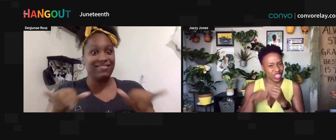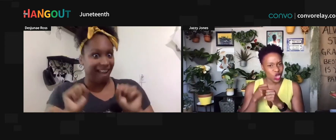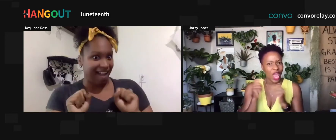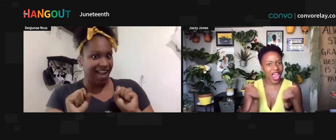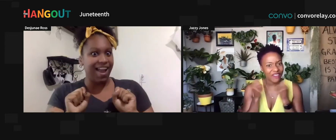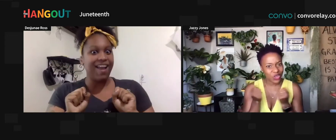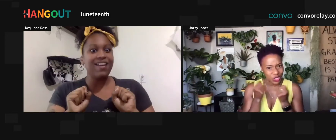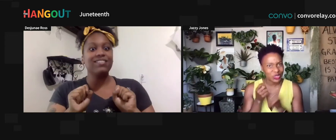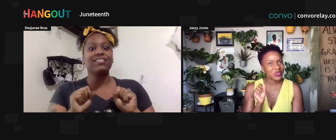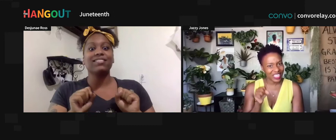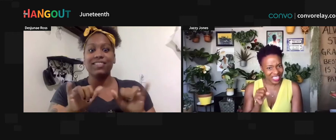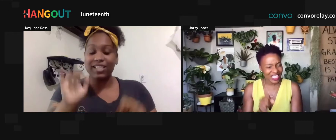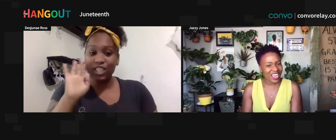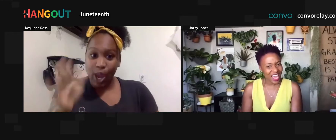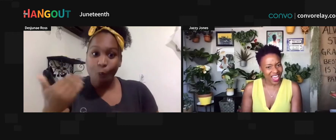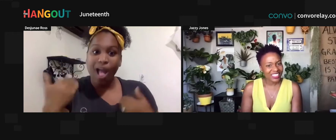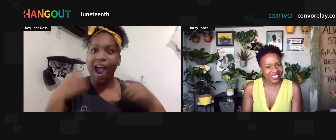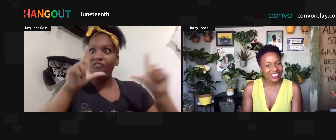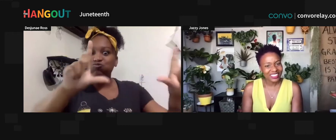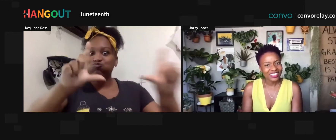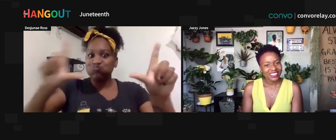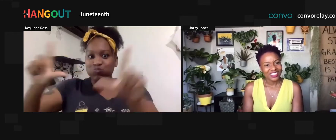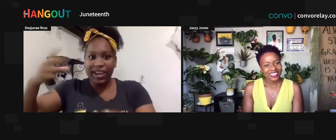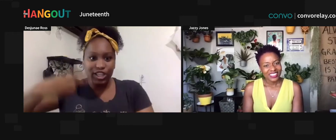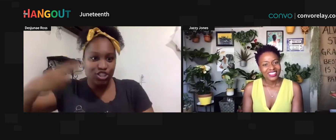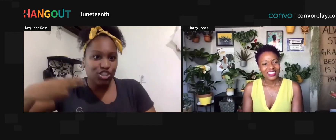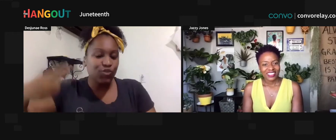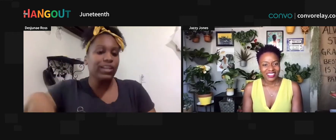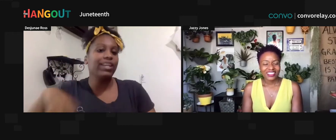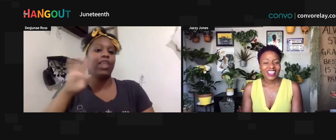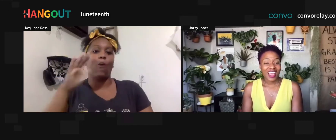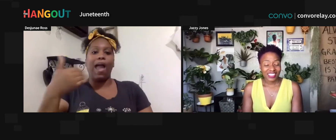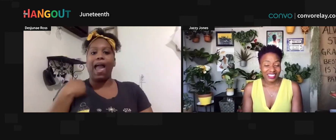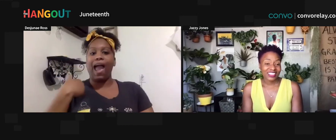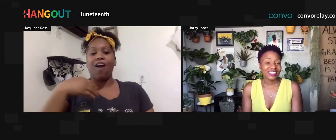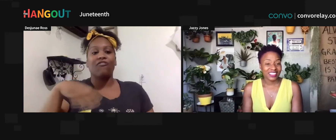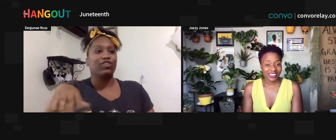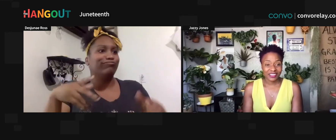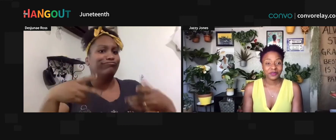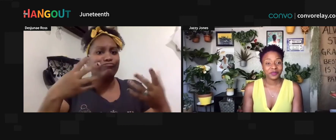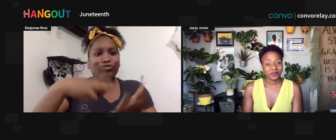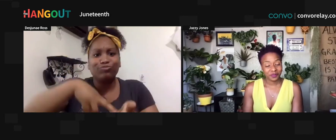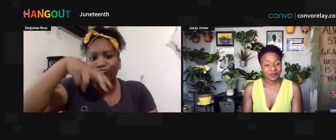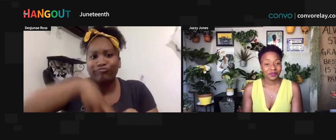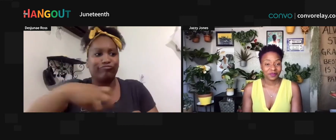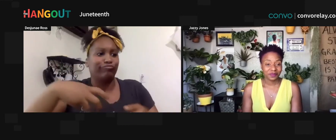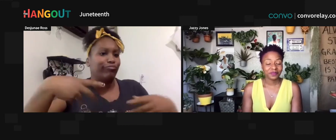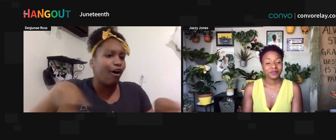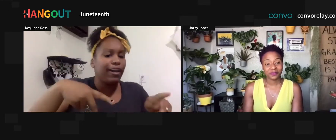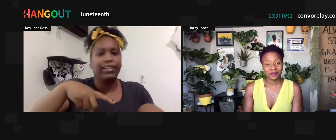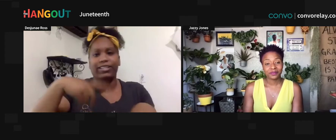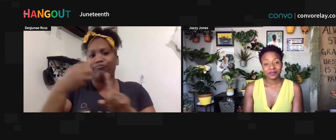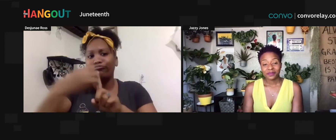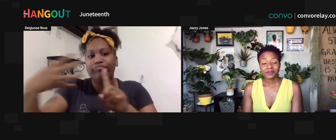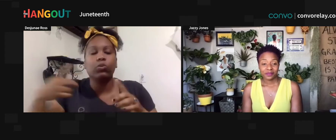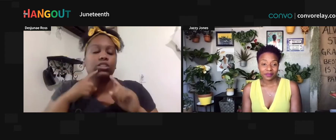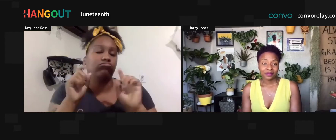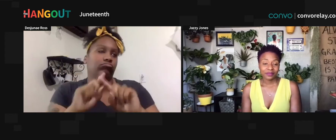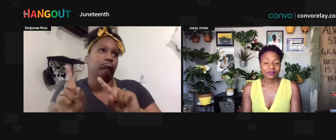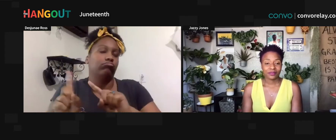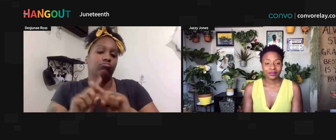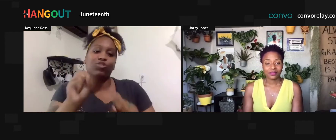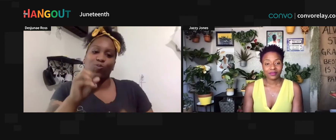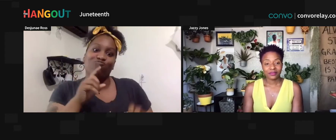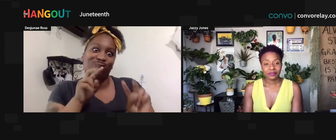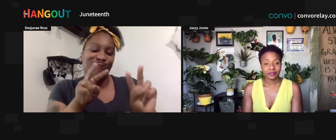take my children with me as well. I'm very excited about that. They I actually love that you have, make it an annual thing. yes. I mean, we're going